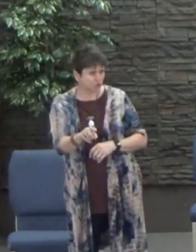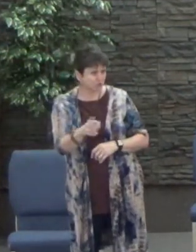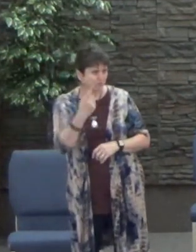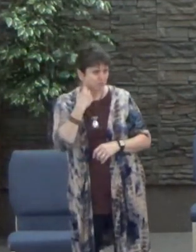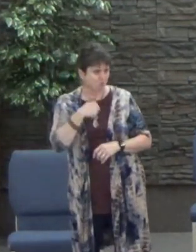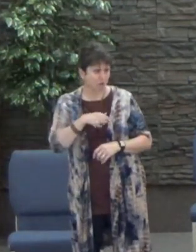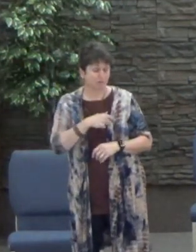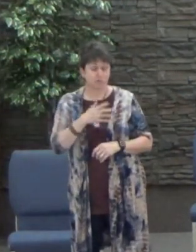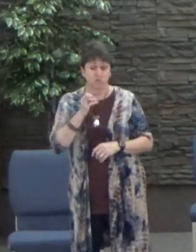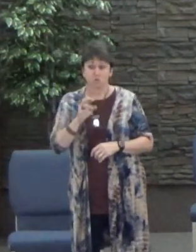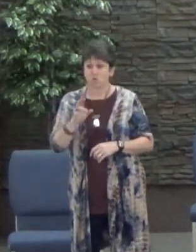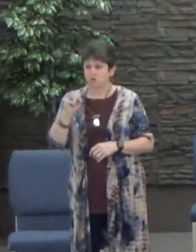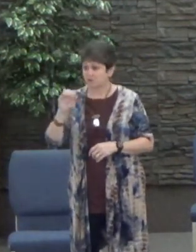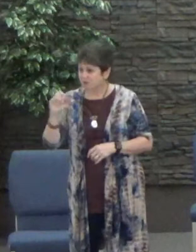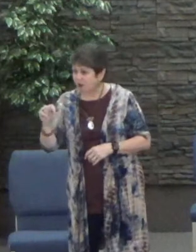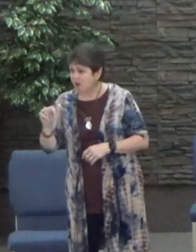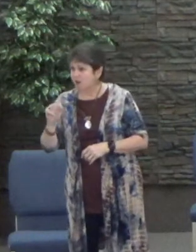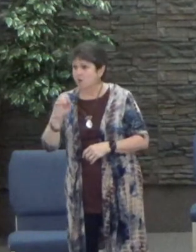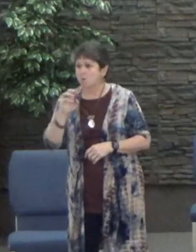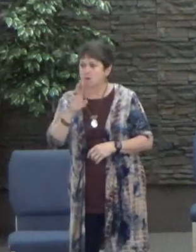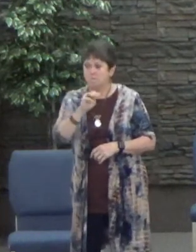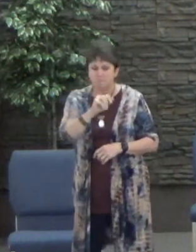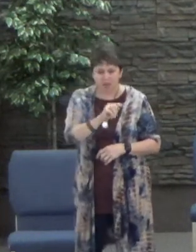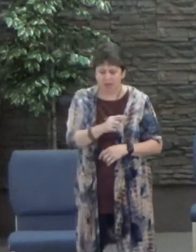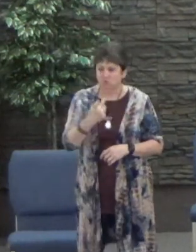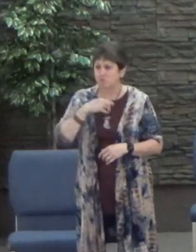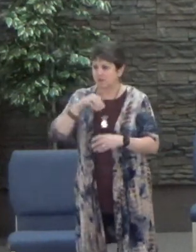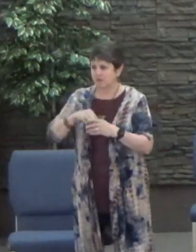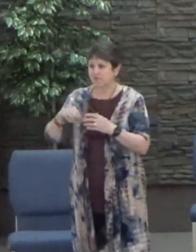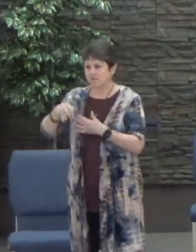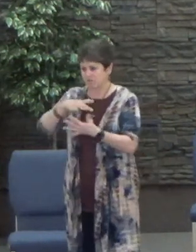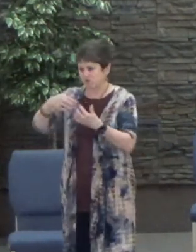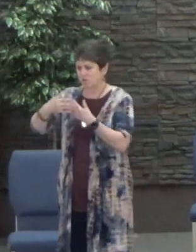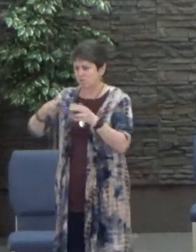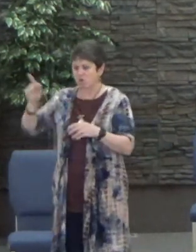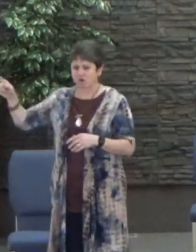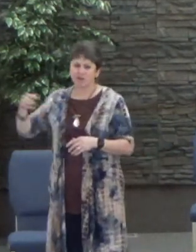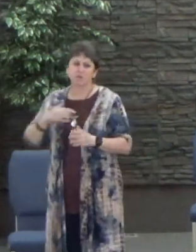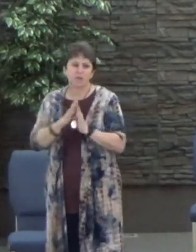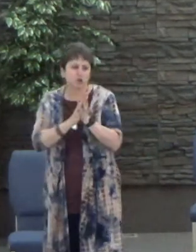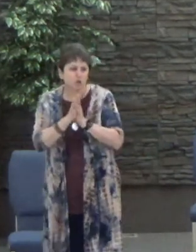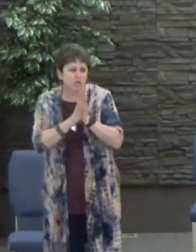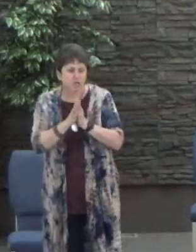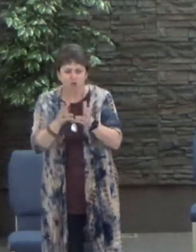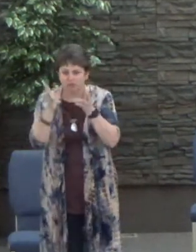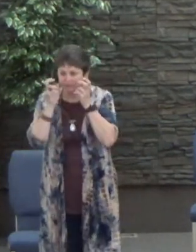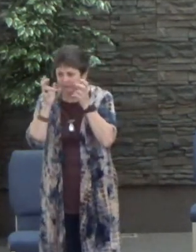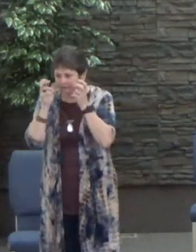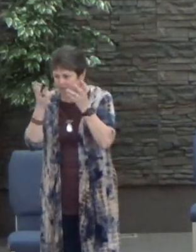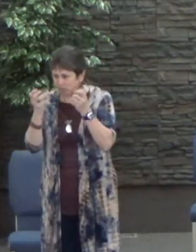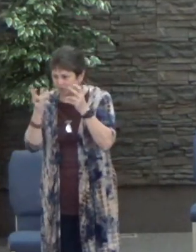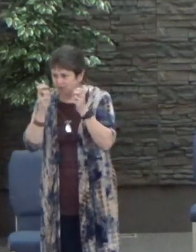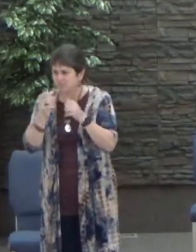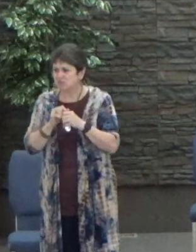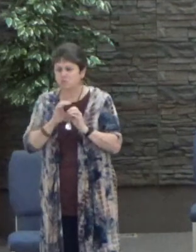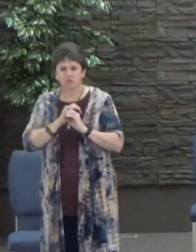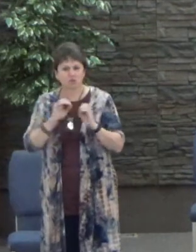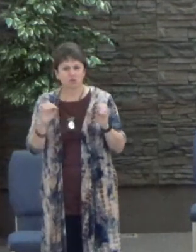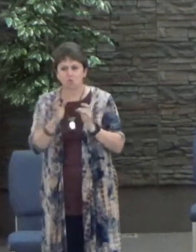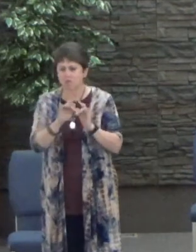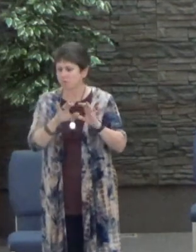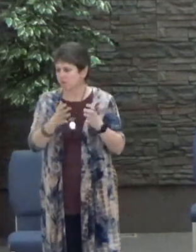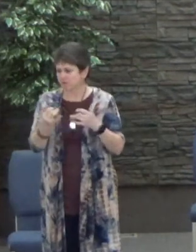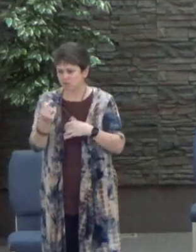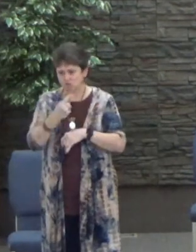for us or Scott or Matt, we'll be in the fellowship hall, and we are eager to listen. So again, there'll be no Bible